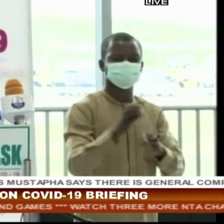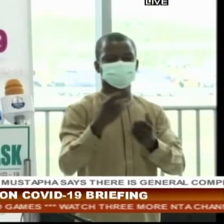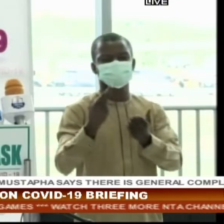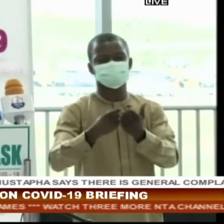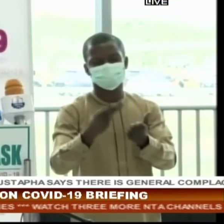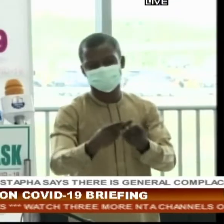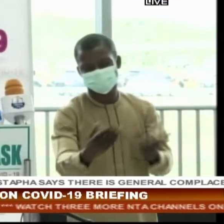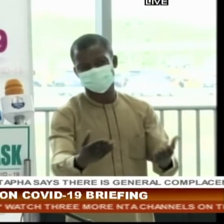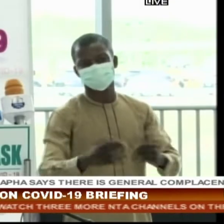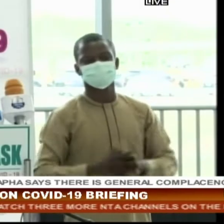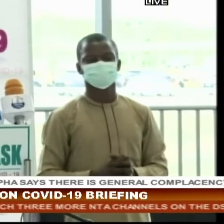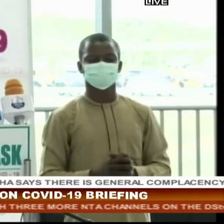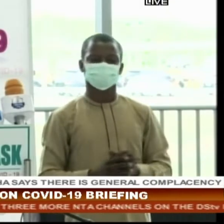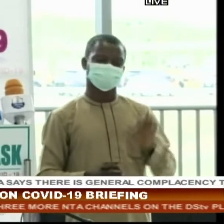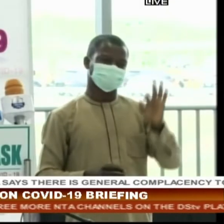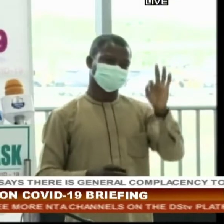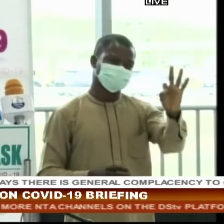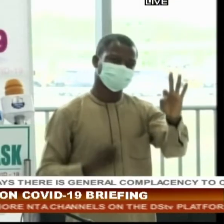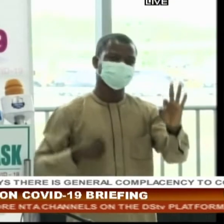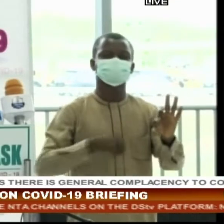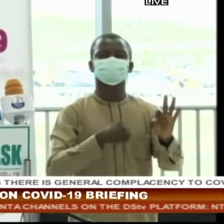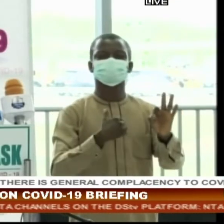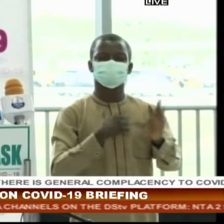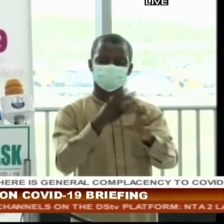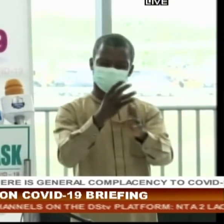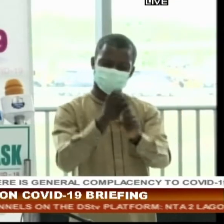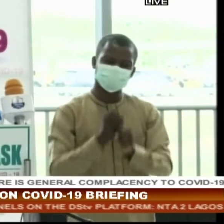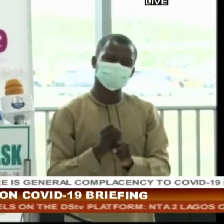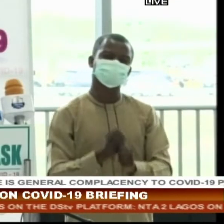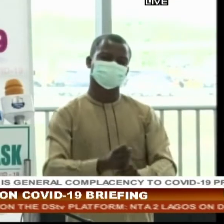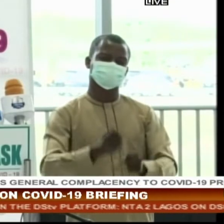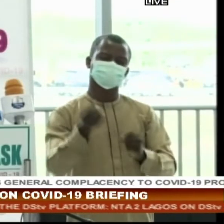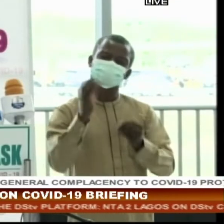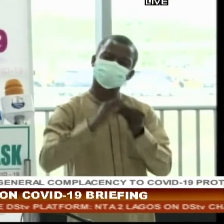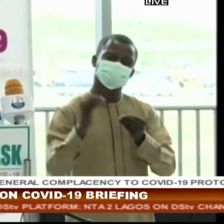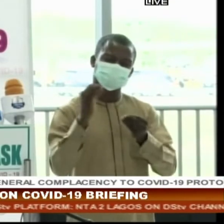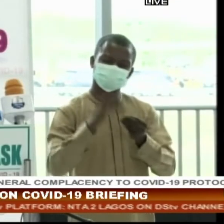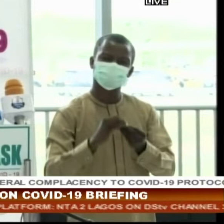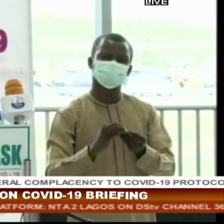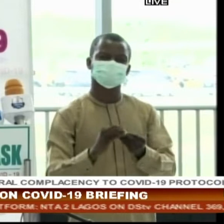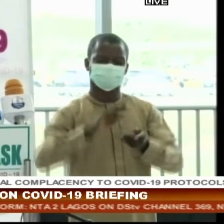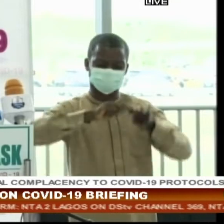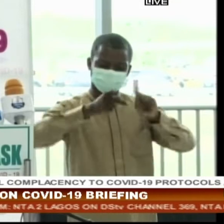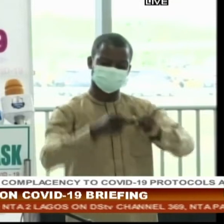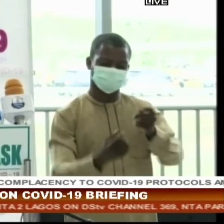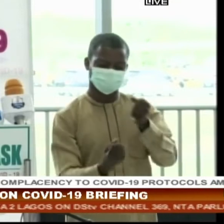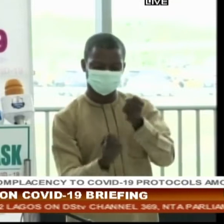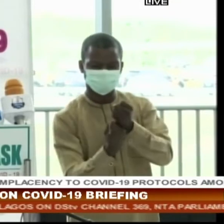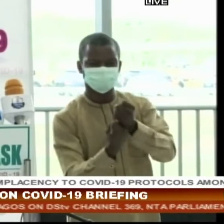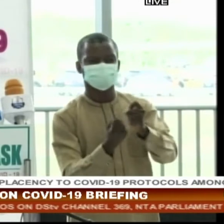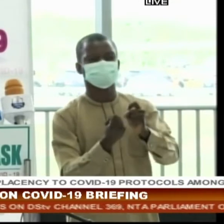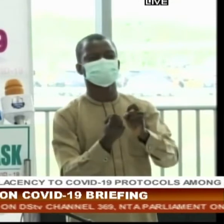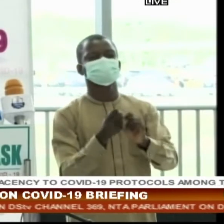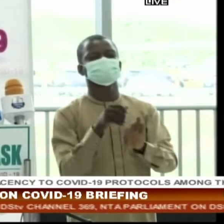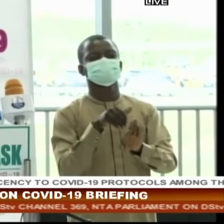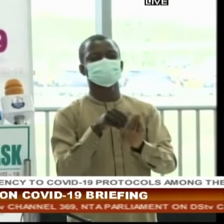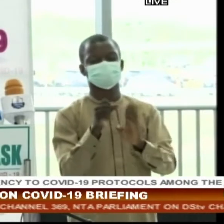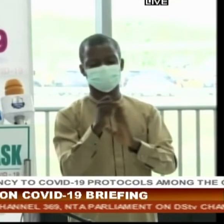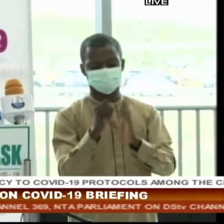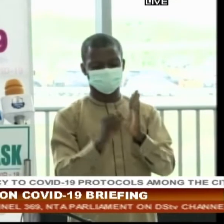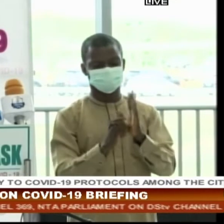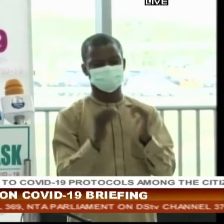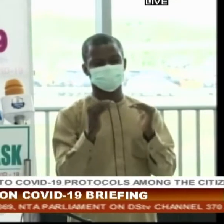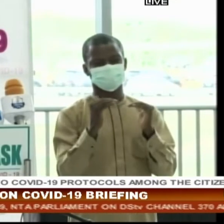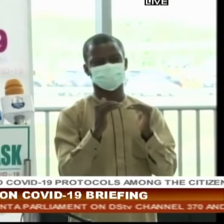9, we've generated increased partner support for the response at the state level.